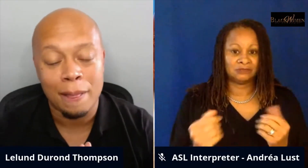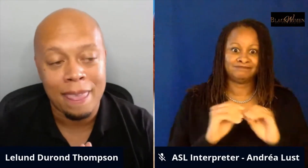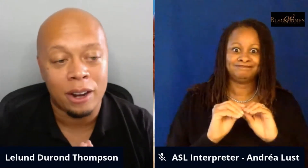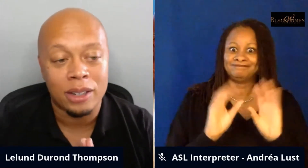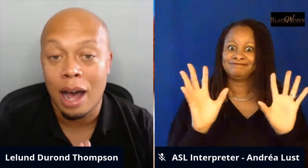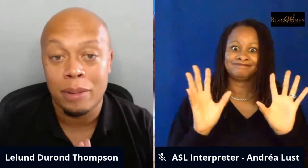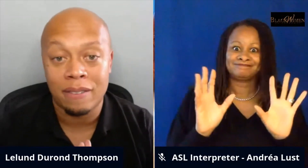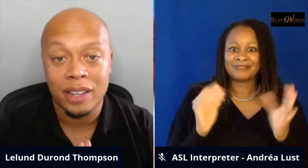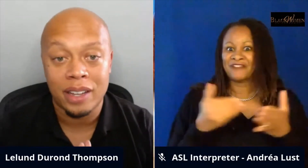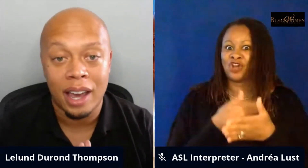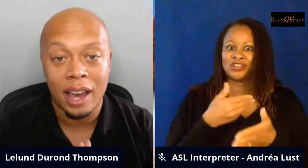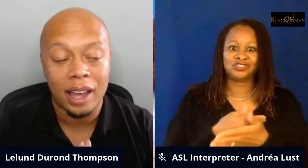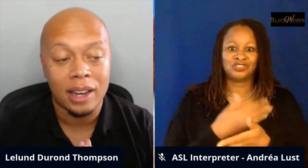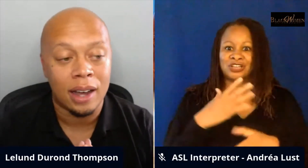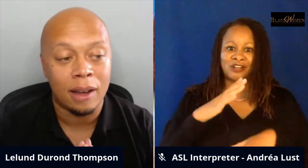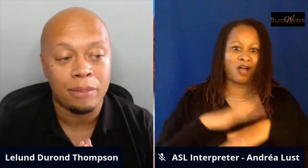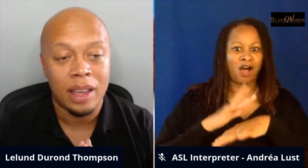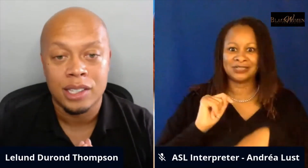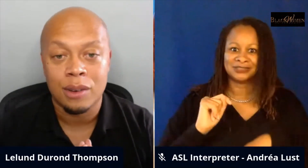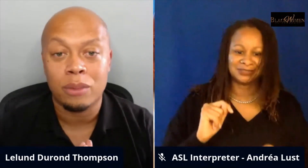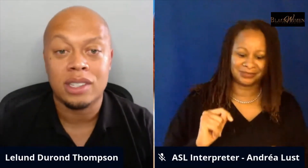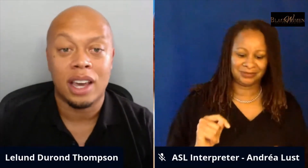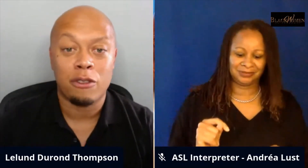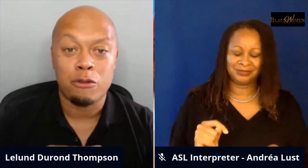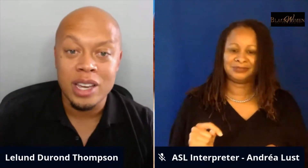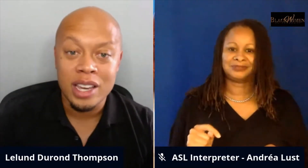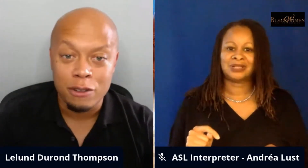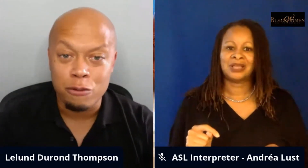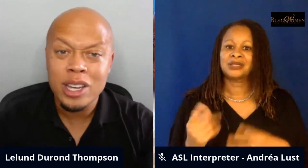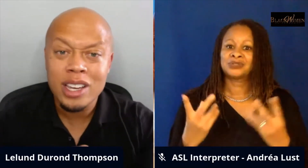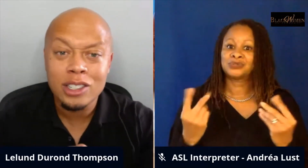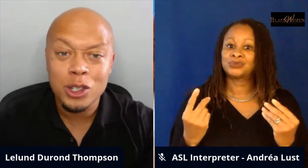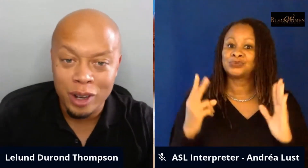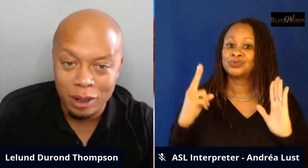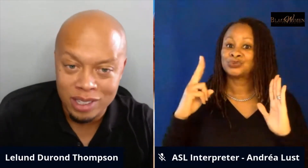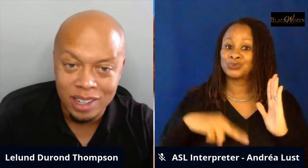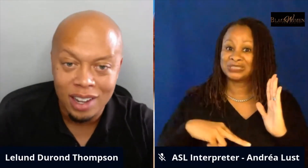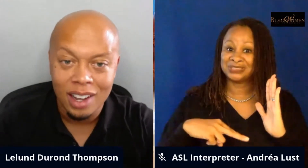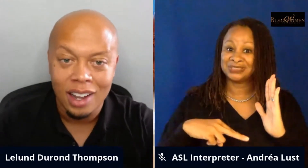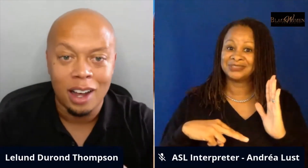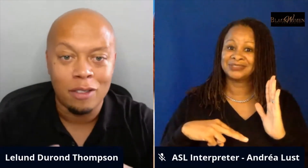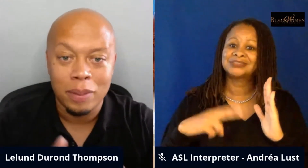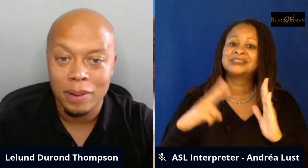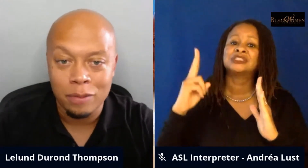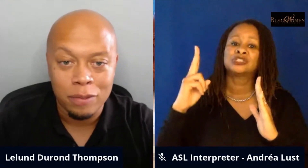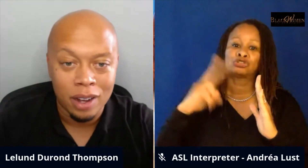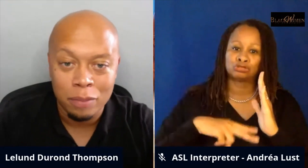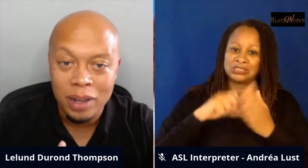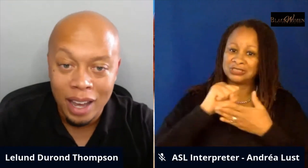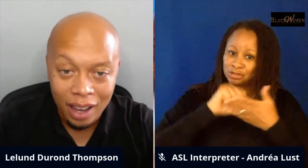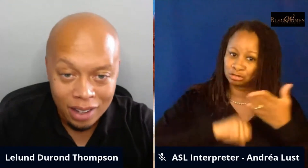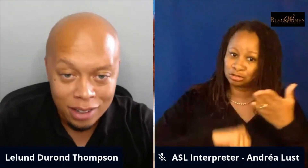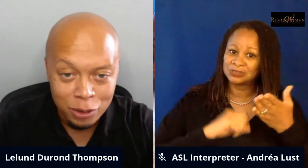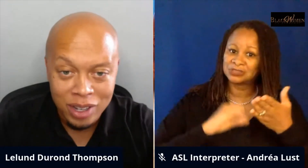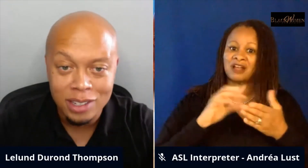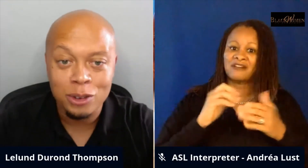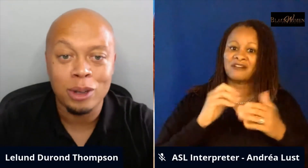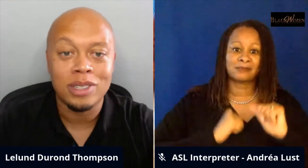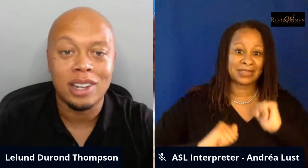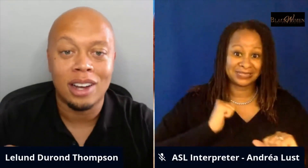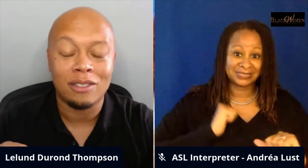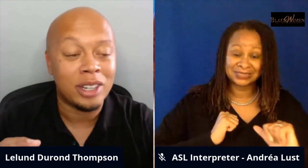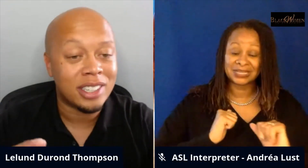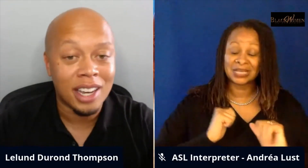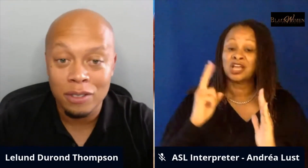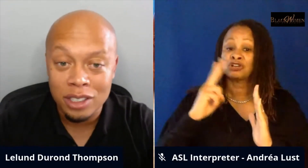fresh and on top of it? And so I would say read scripts of plays, read